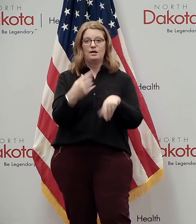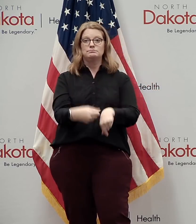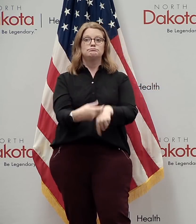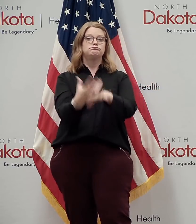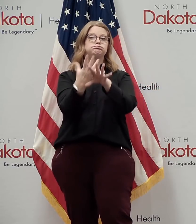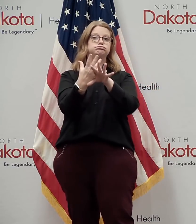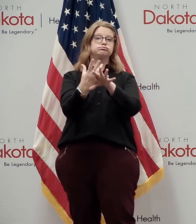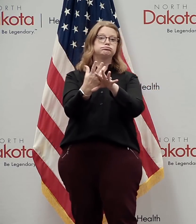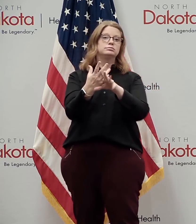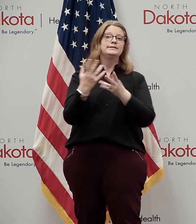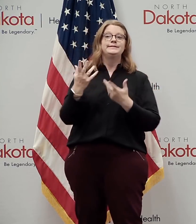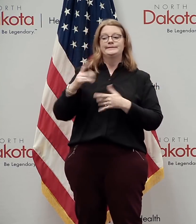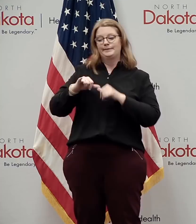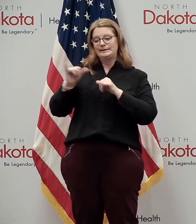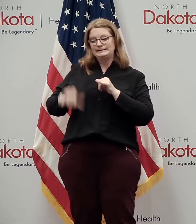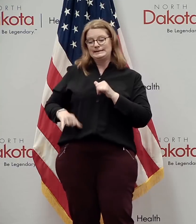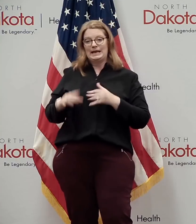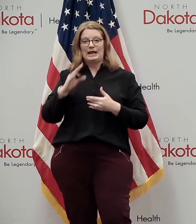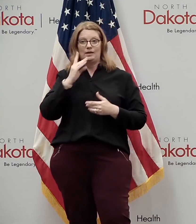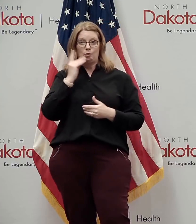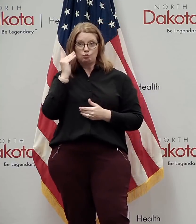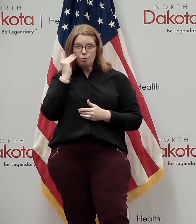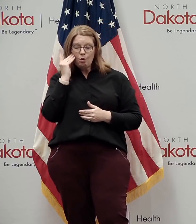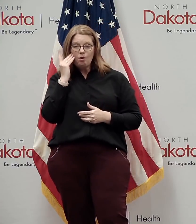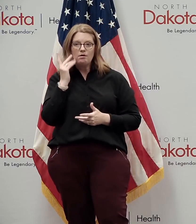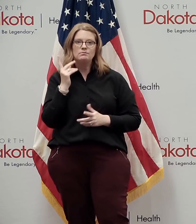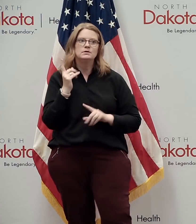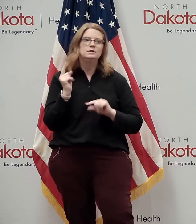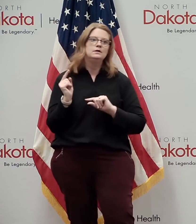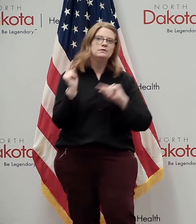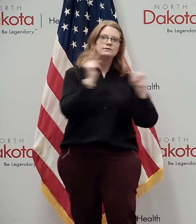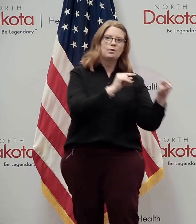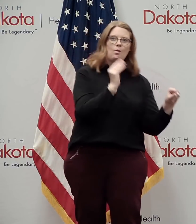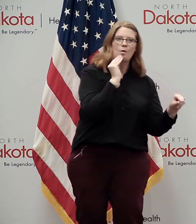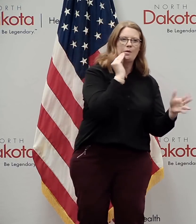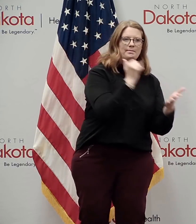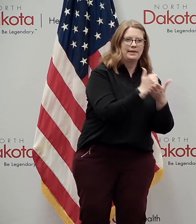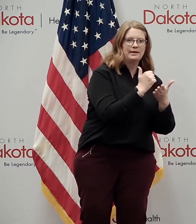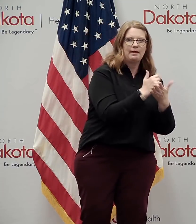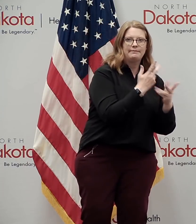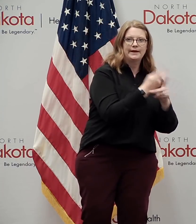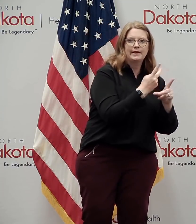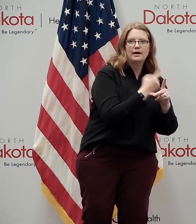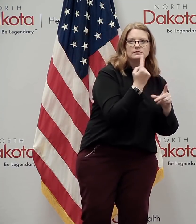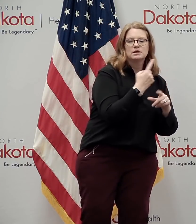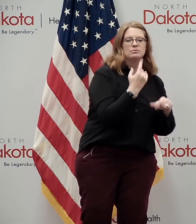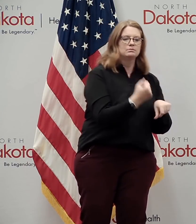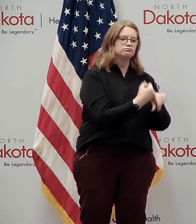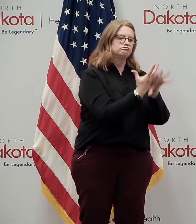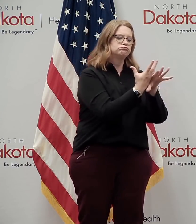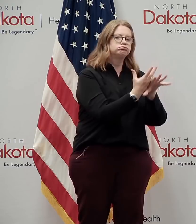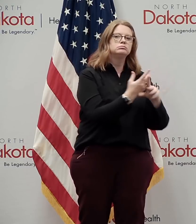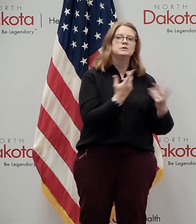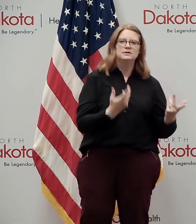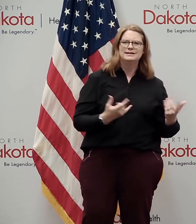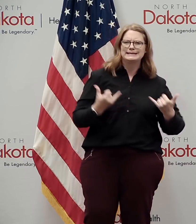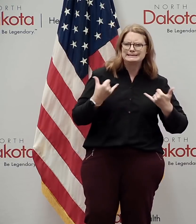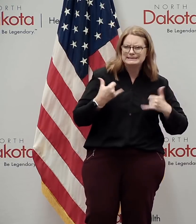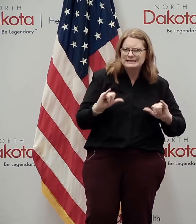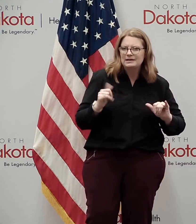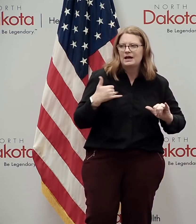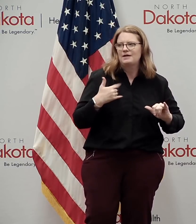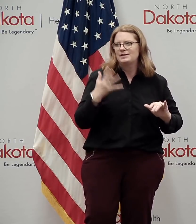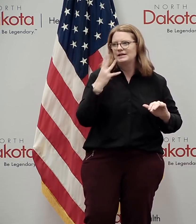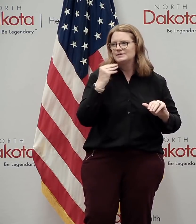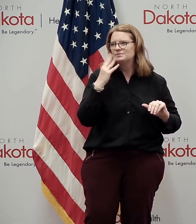taking a class in the dorm room, they could go back home if they got to help take care of an elderly grandparent, and they can still be living that experience as much